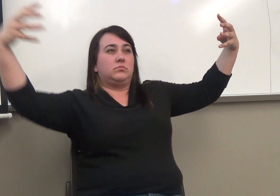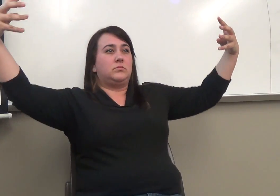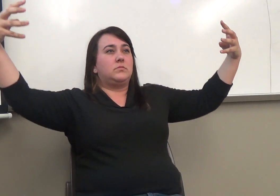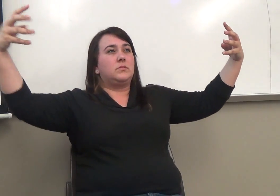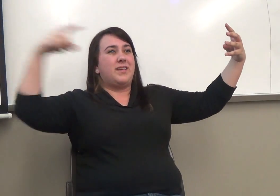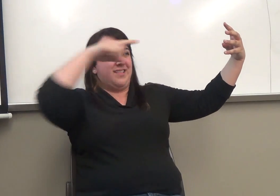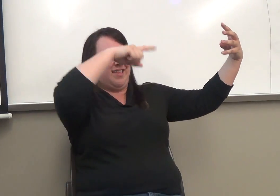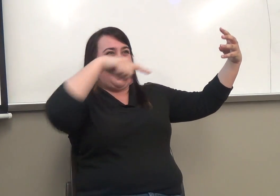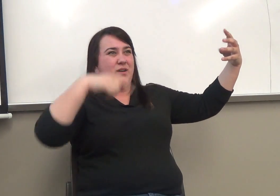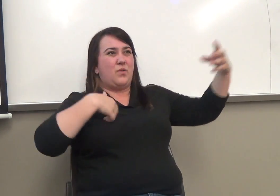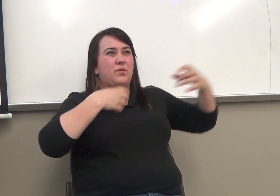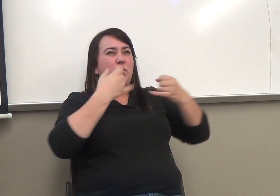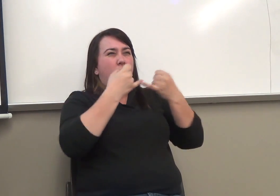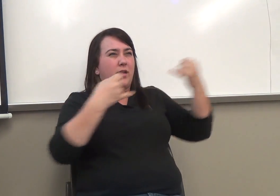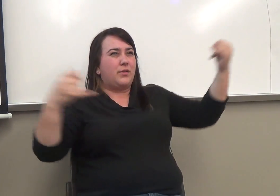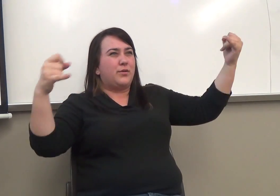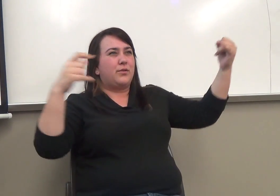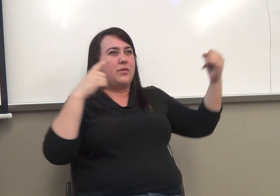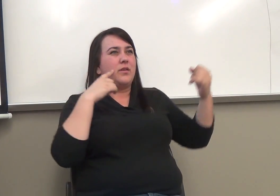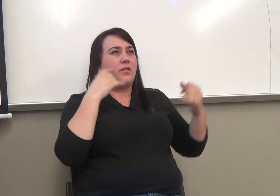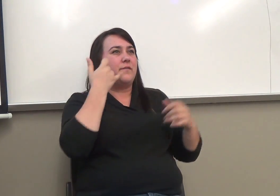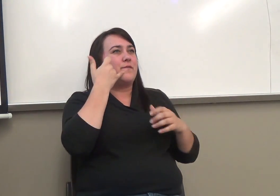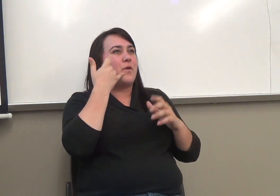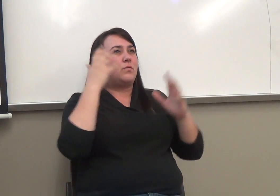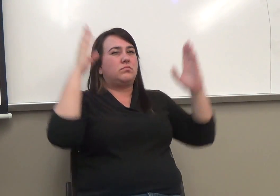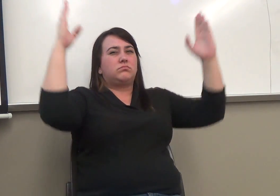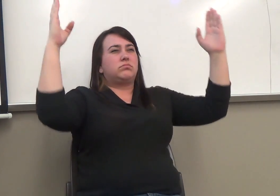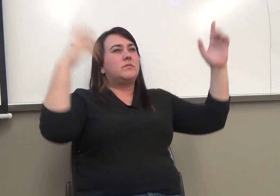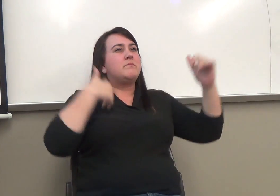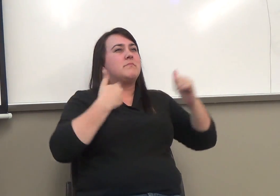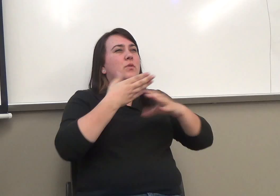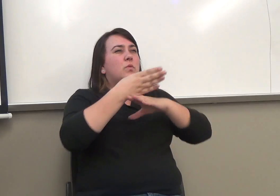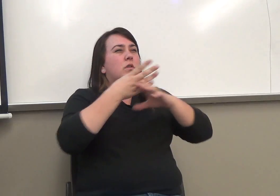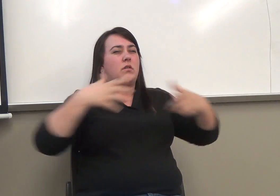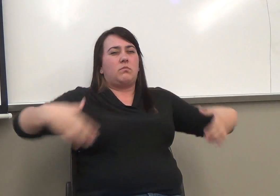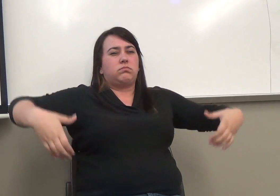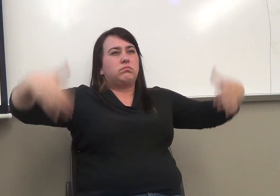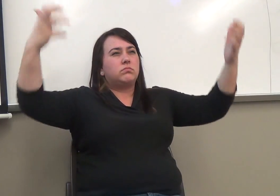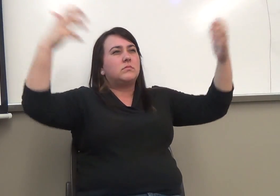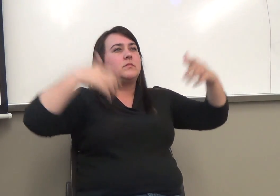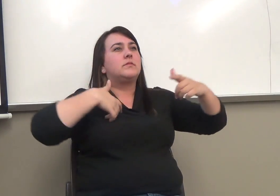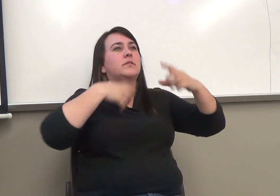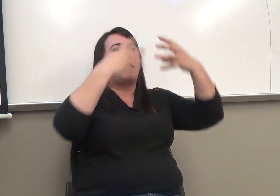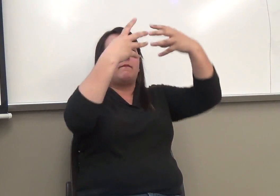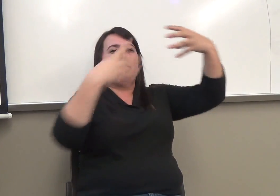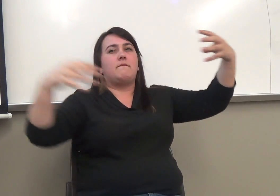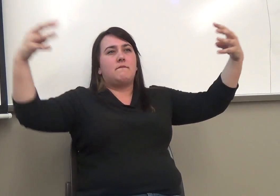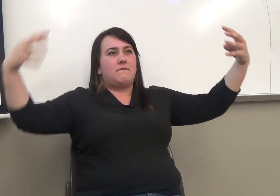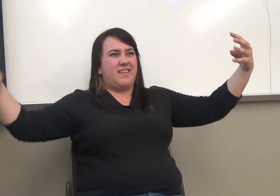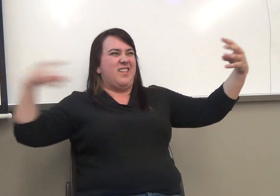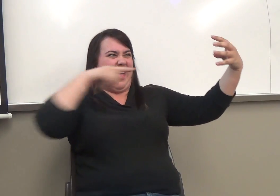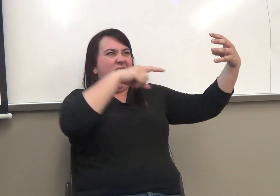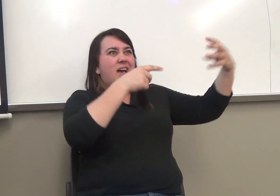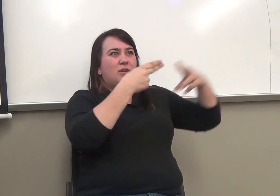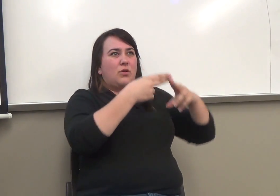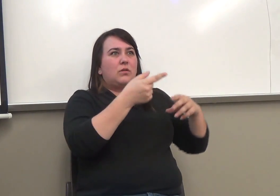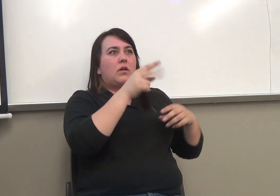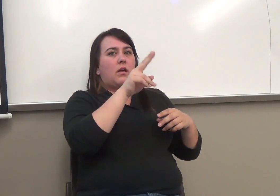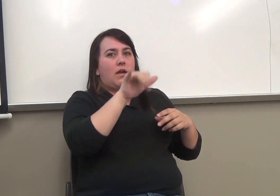that wire that comes up. That's called a guy wire that holds it to the sidewalk.